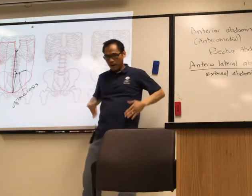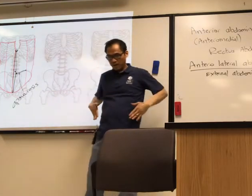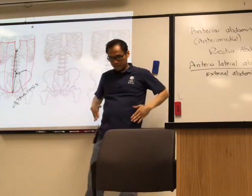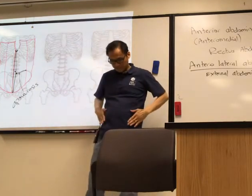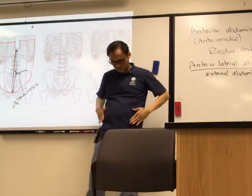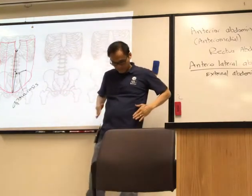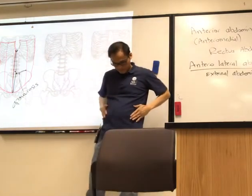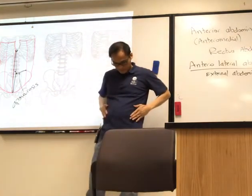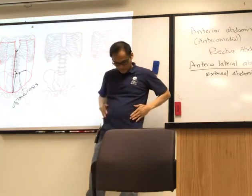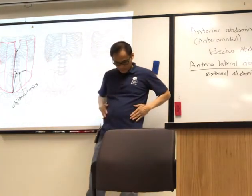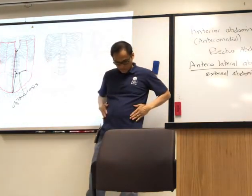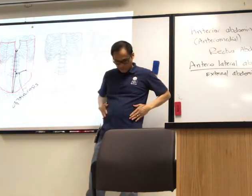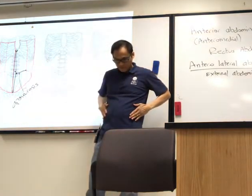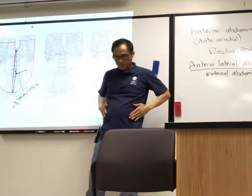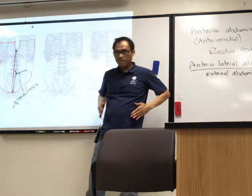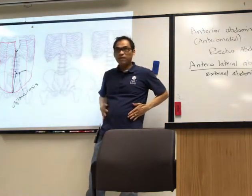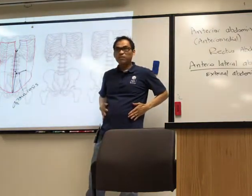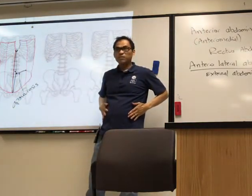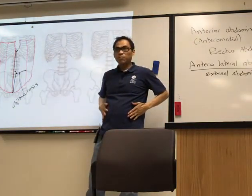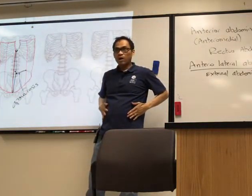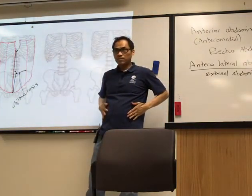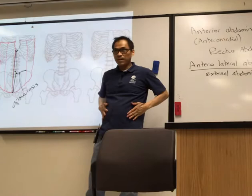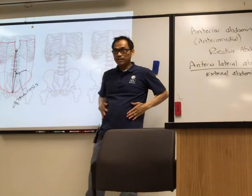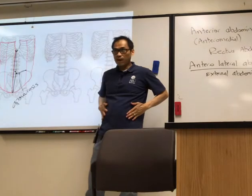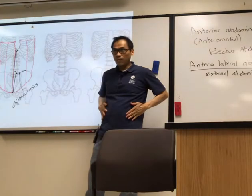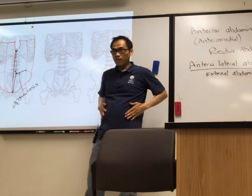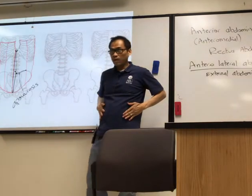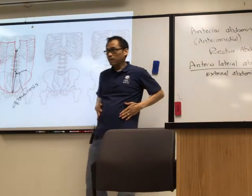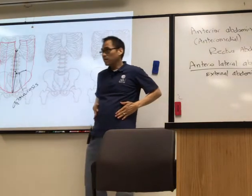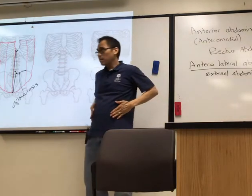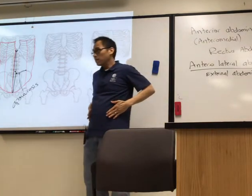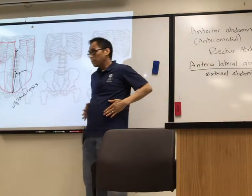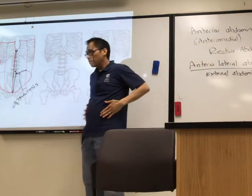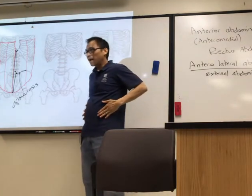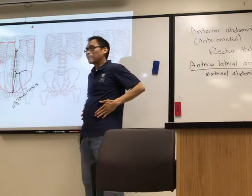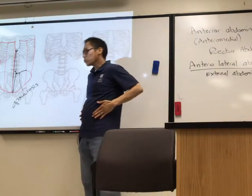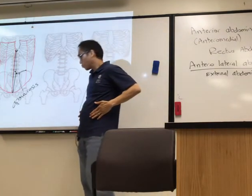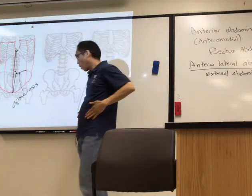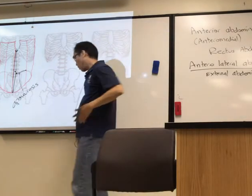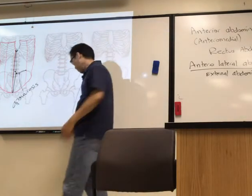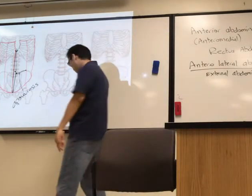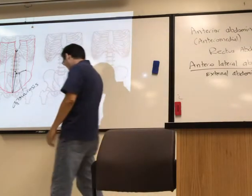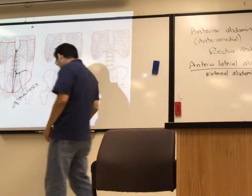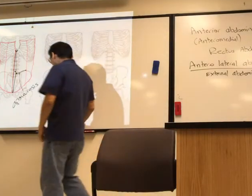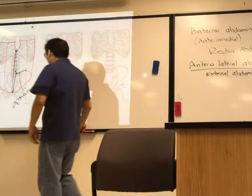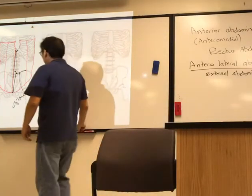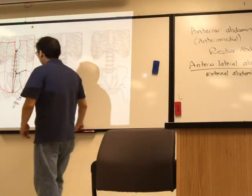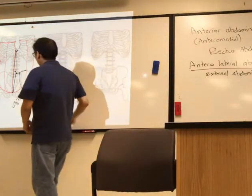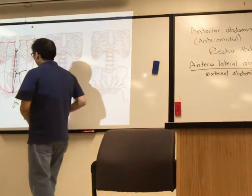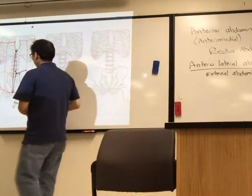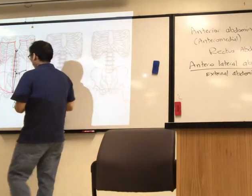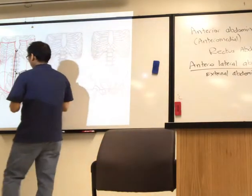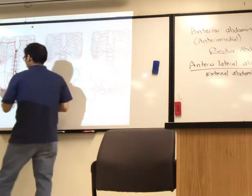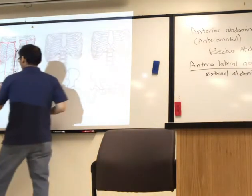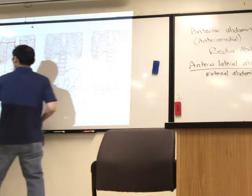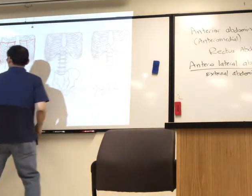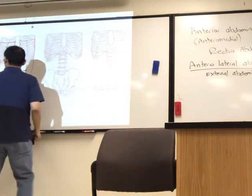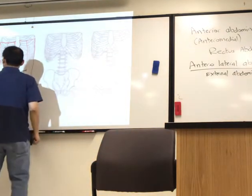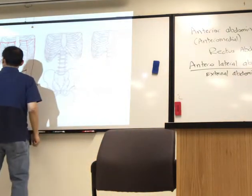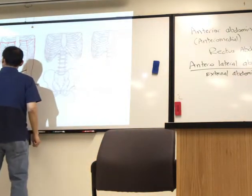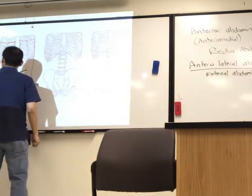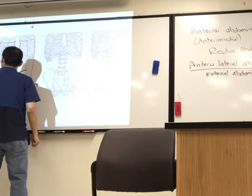hands in your pockets, the direction of my fingers approximates how the fibers run that direction, kind of like